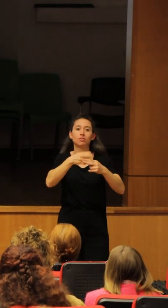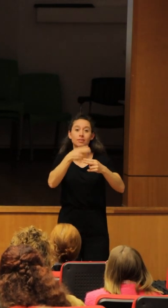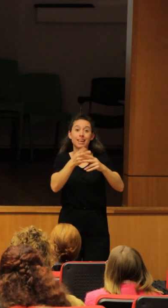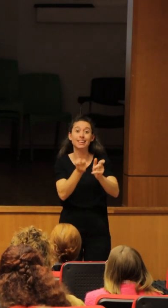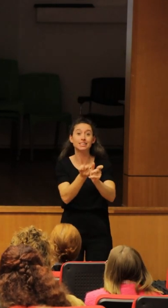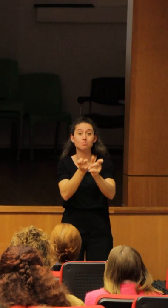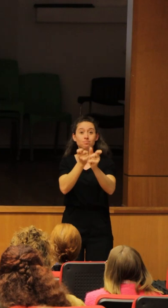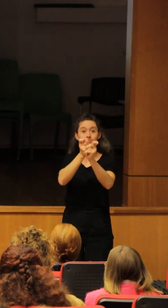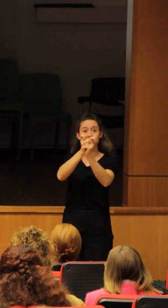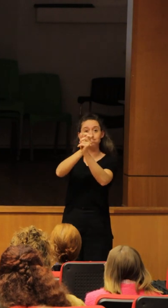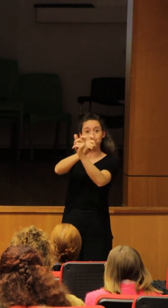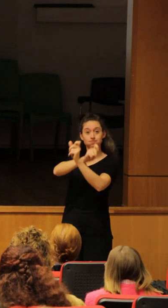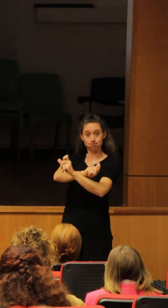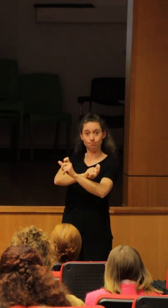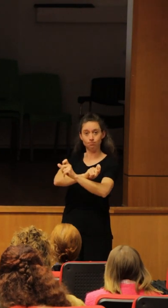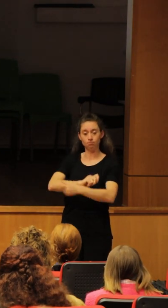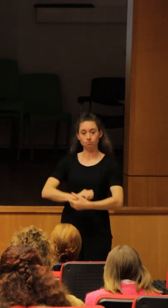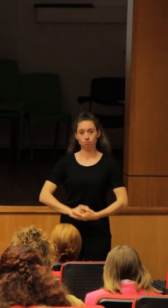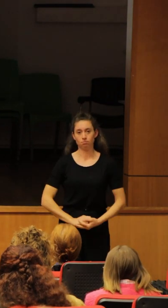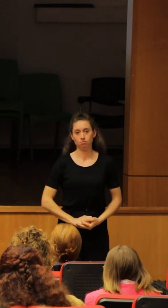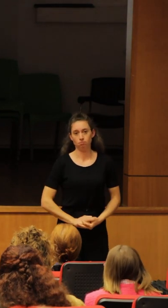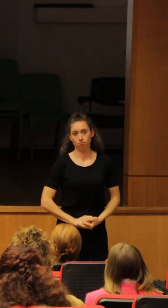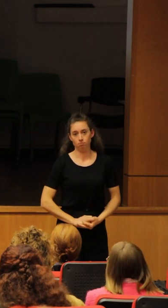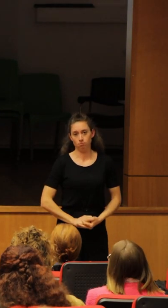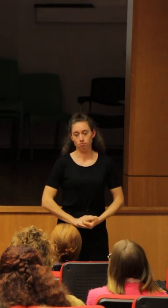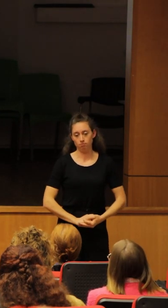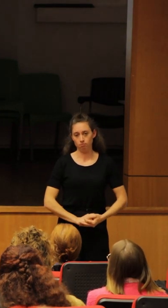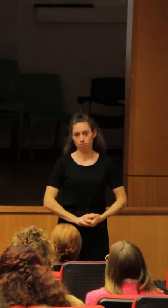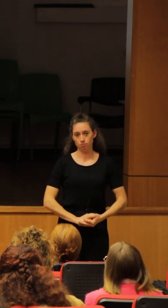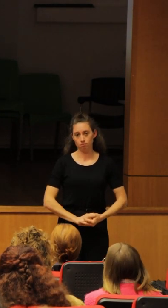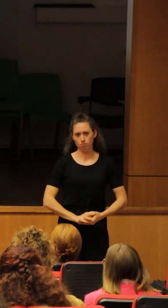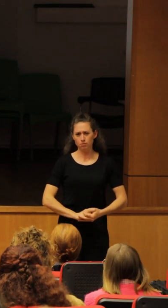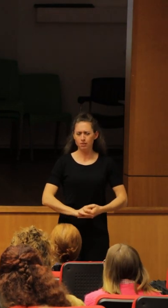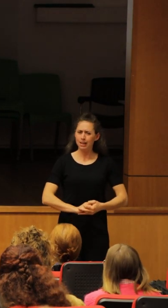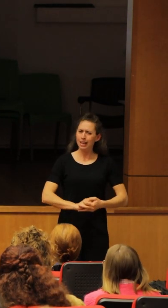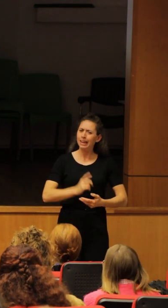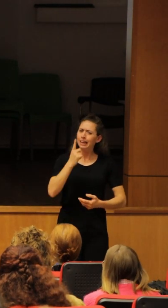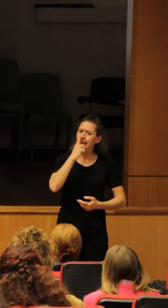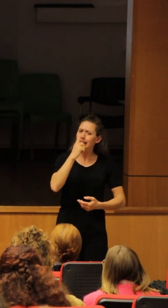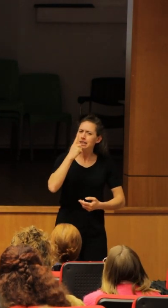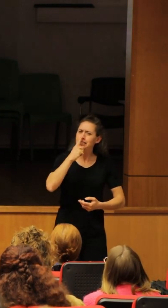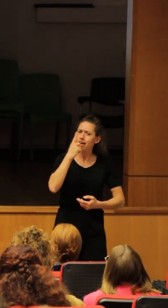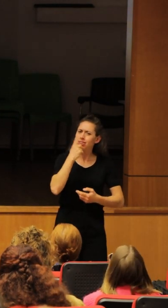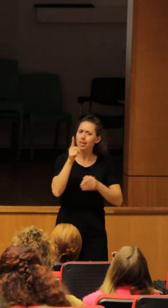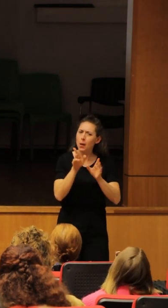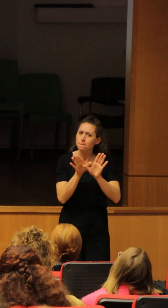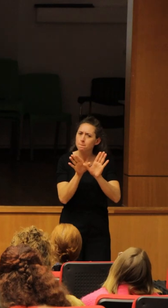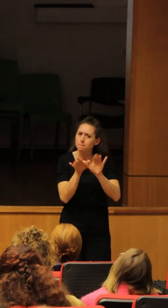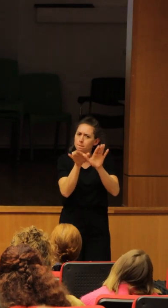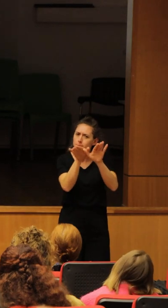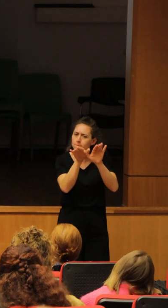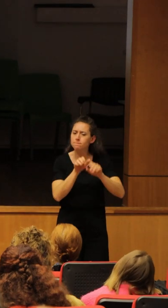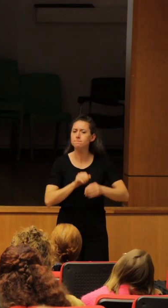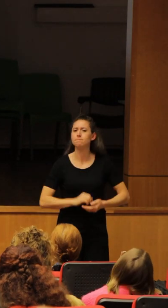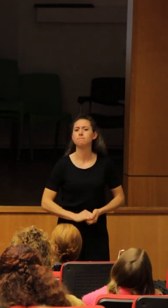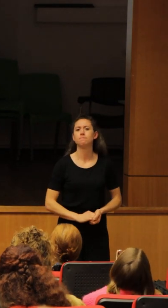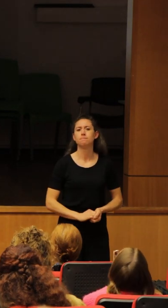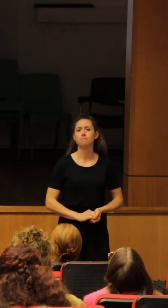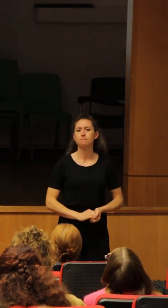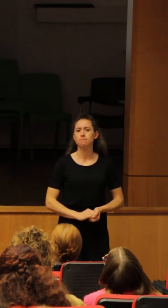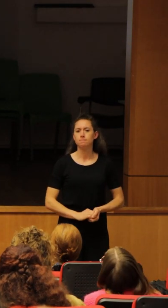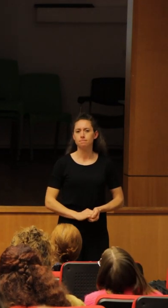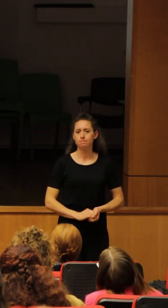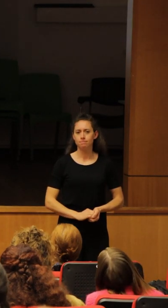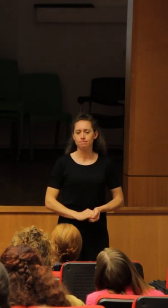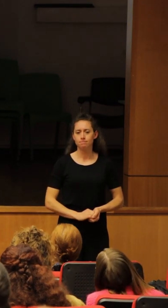Llamamos a ese proceso metamorfosis. Here's the interesting thing about butterflies. Hay algo interesante en las mariposas. And butterflies are not as interesting as